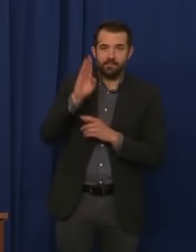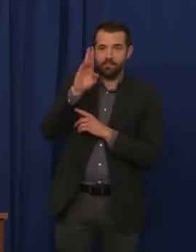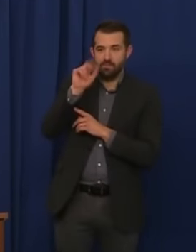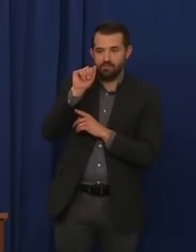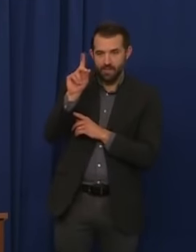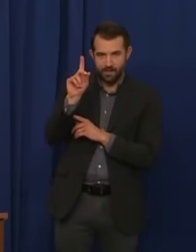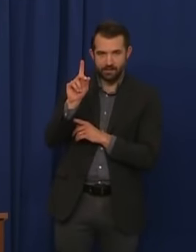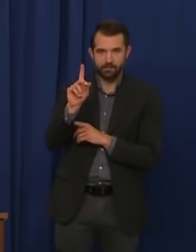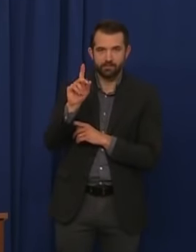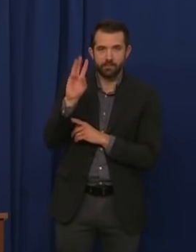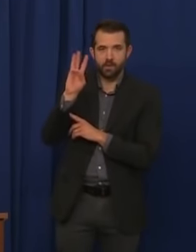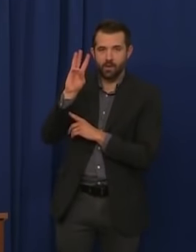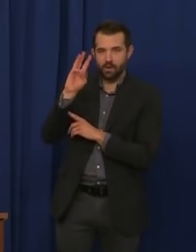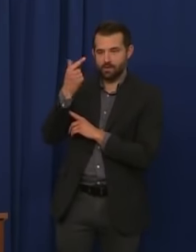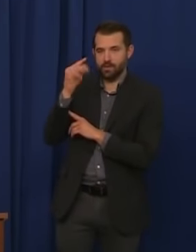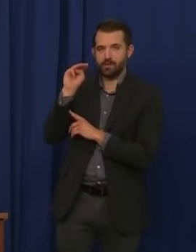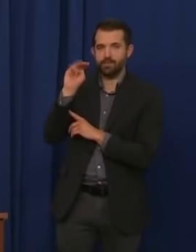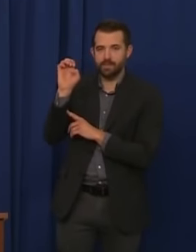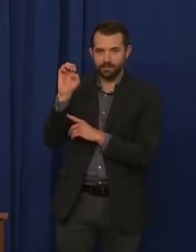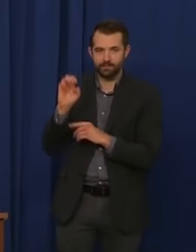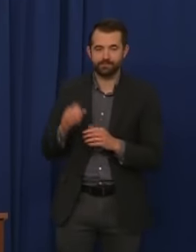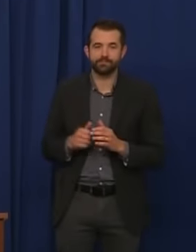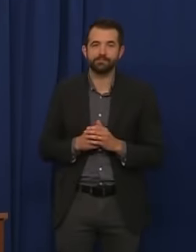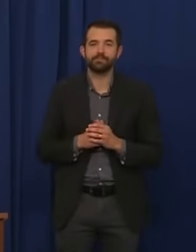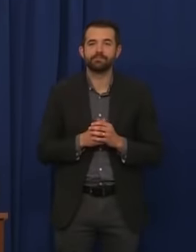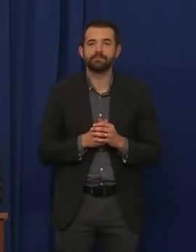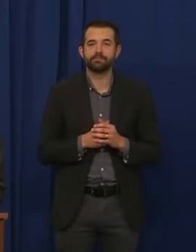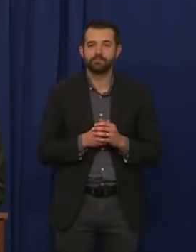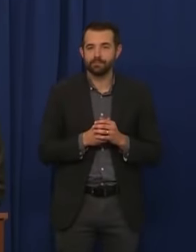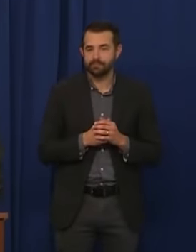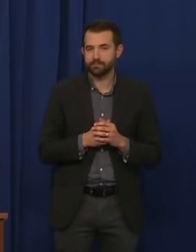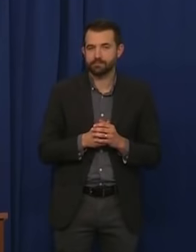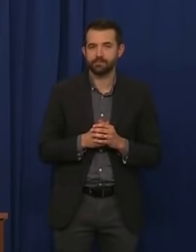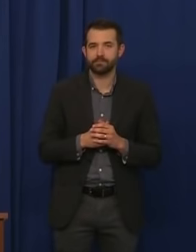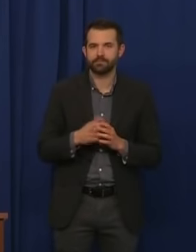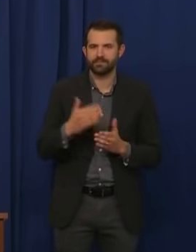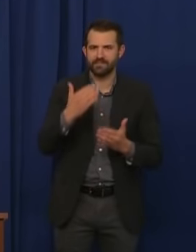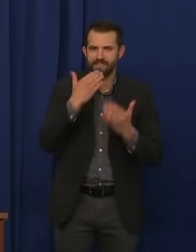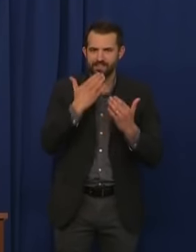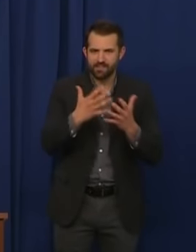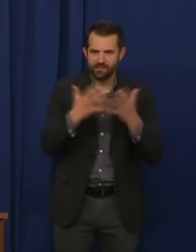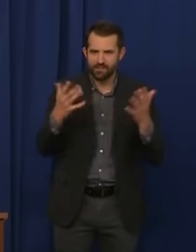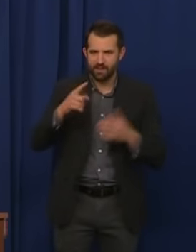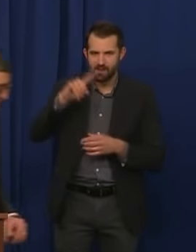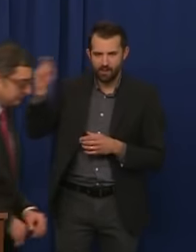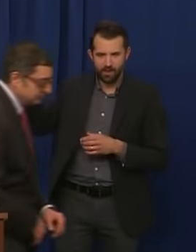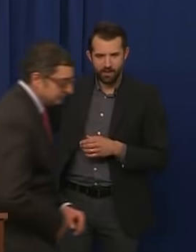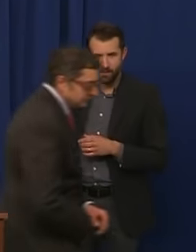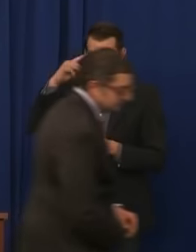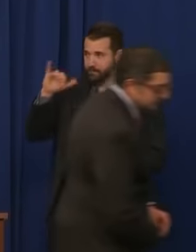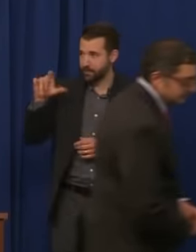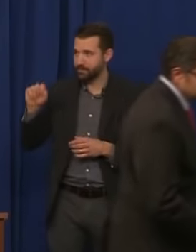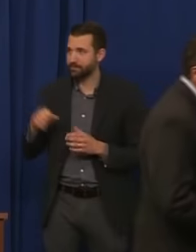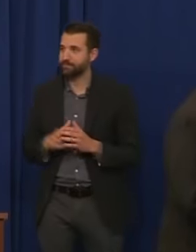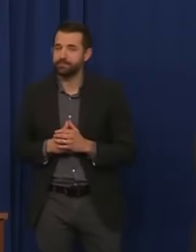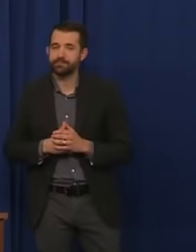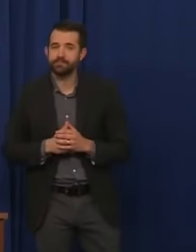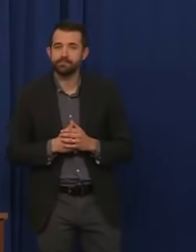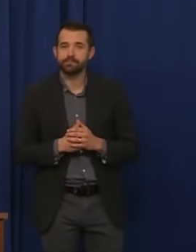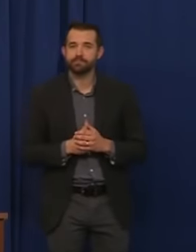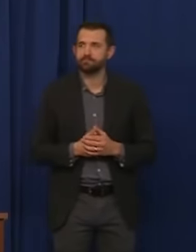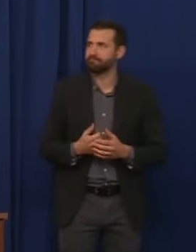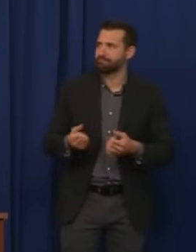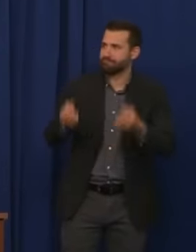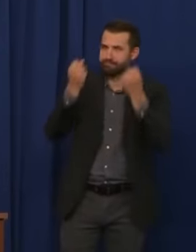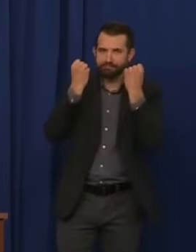ahead, Brad. All right, thanks very much. I appreciate it. This is for the governor. You know, tens of thousands of Mainers rely